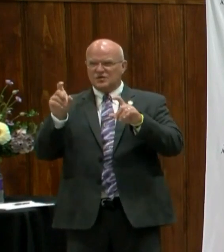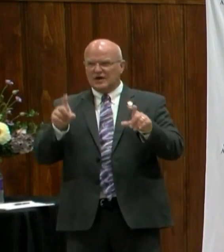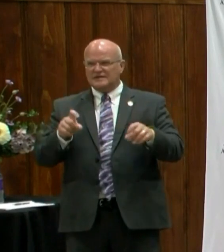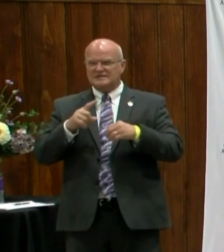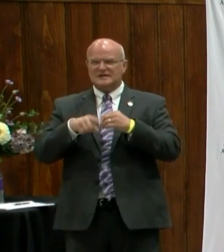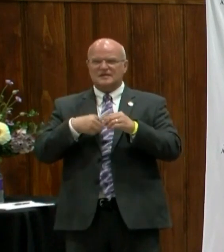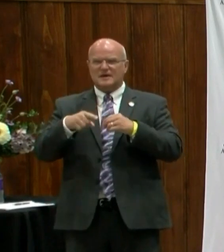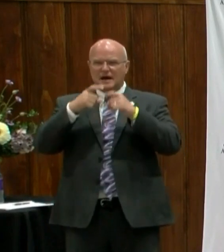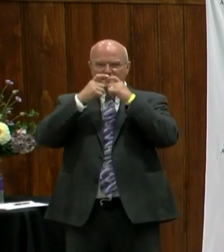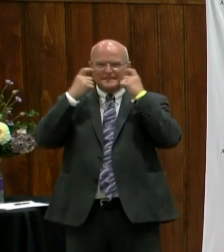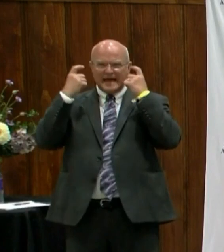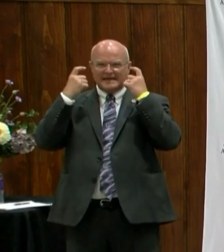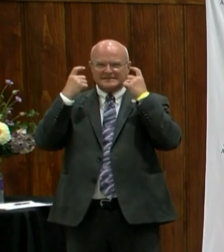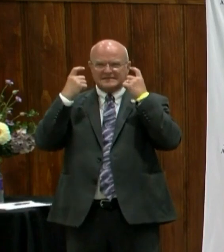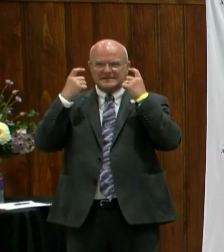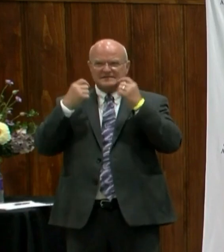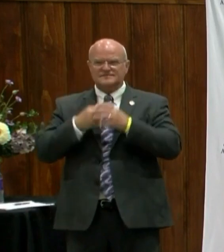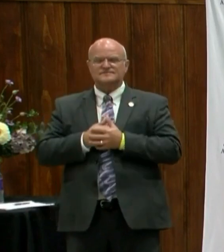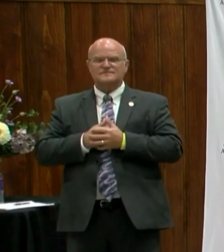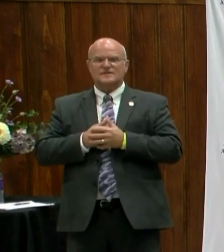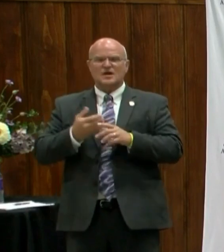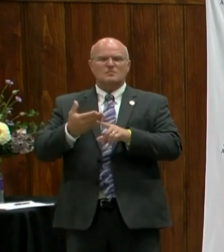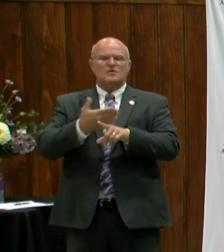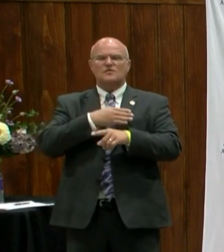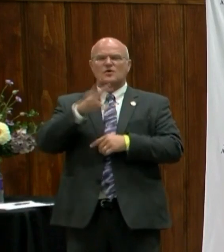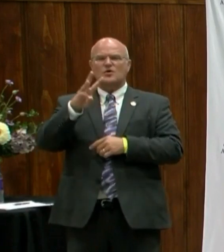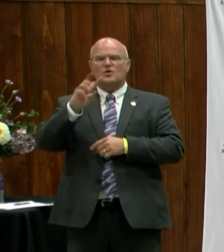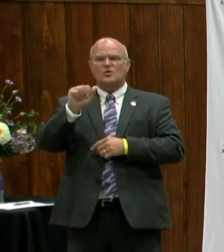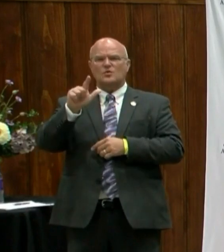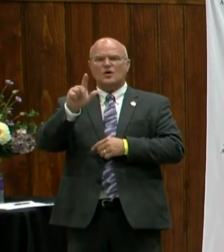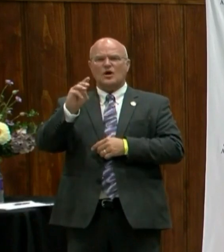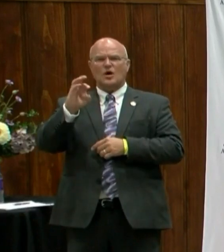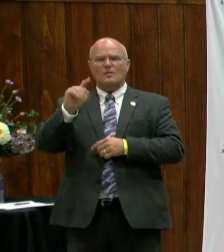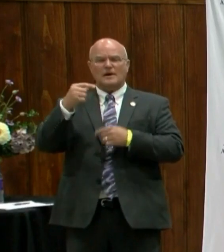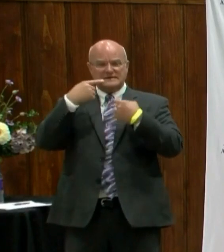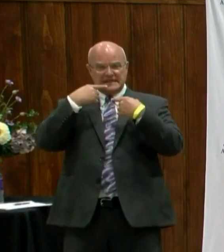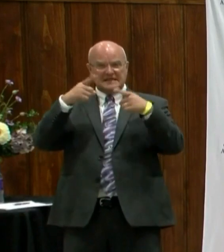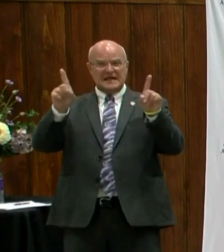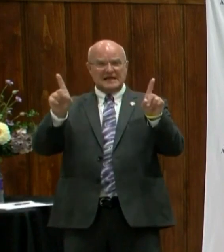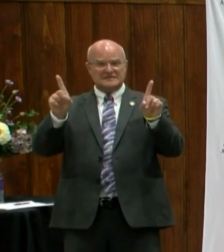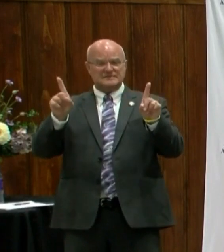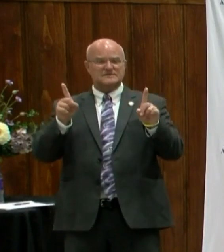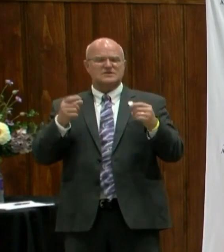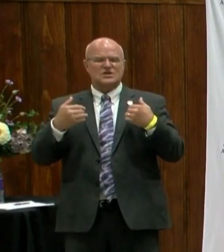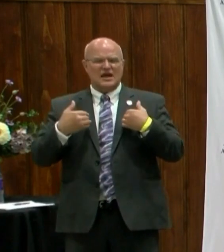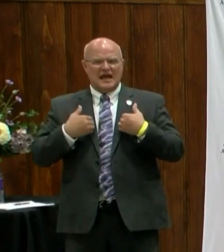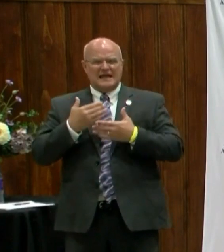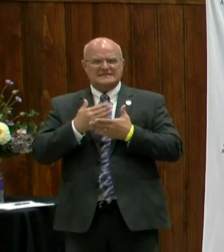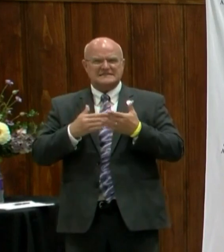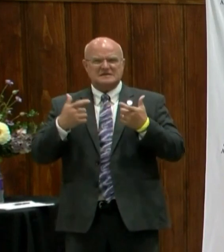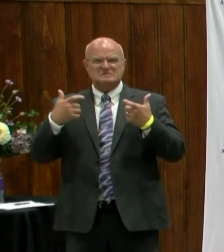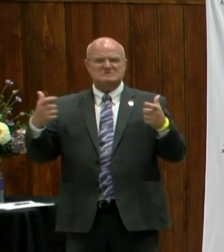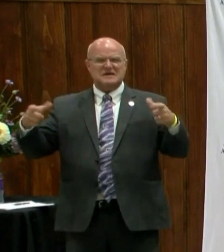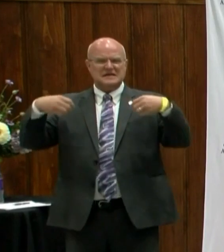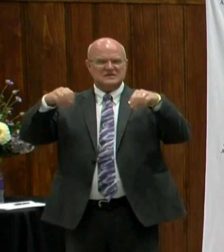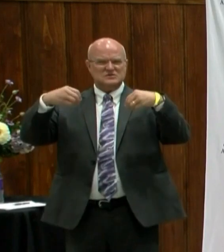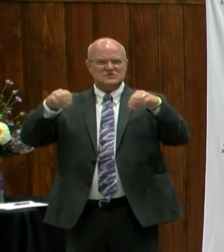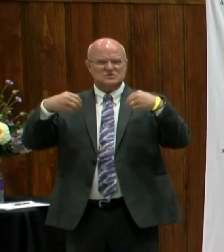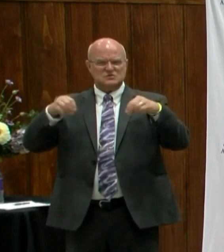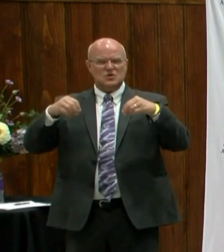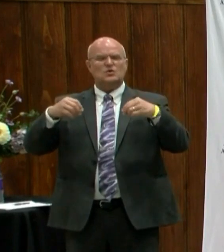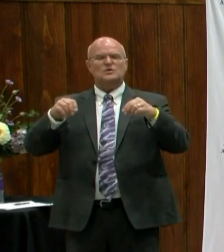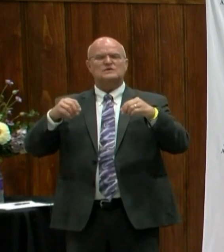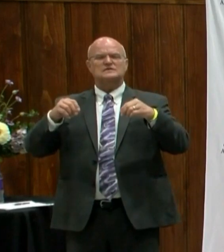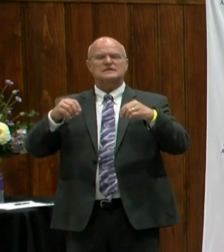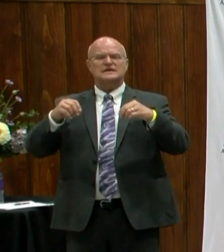you on masks. Even before Walmart's announcement today, you had some major retail groups that were calling